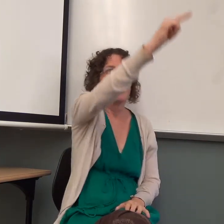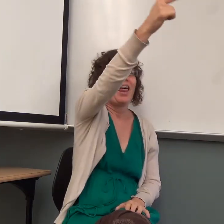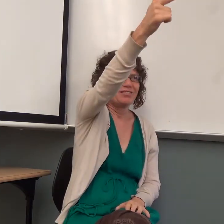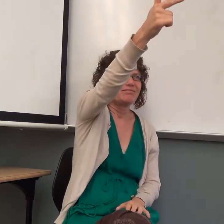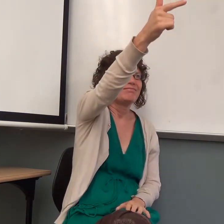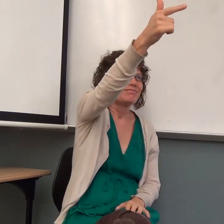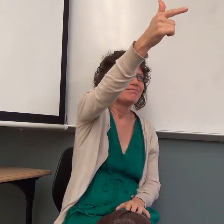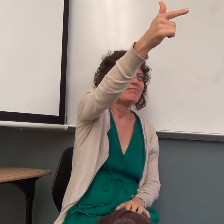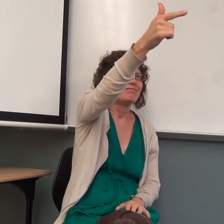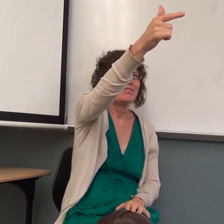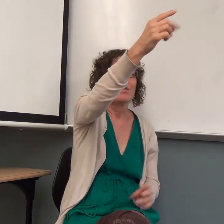First word that comes to mind.